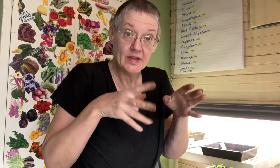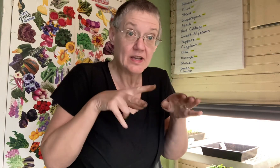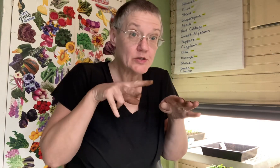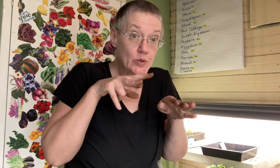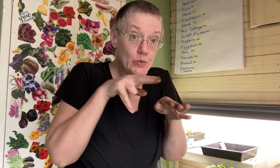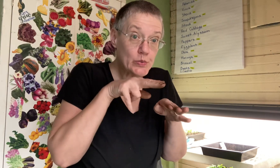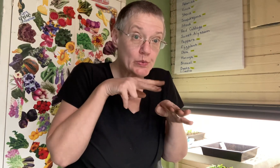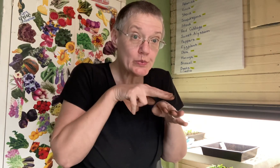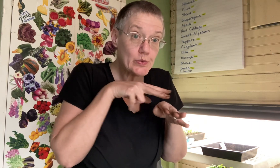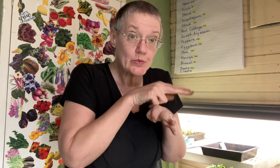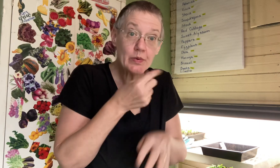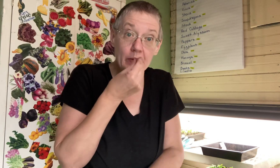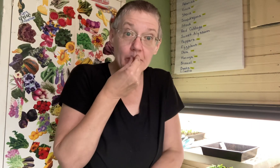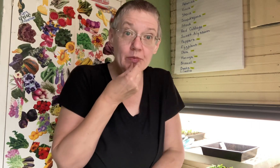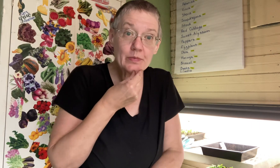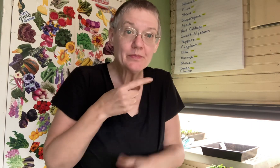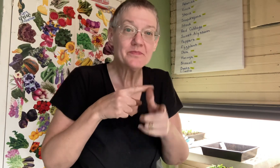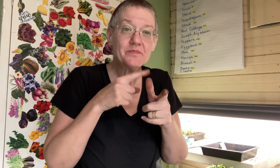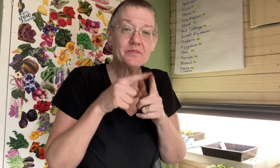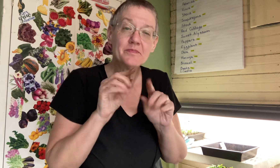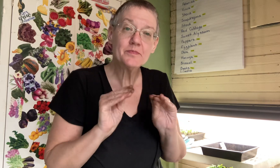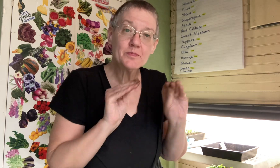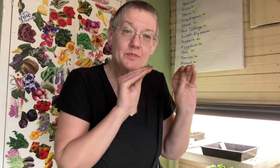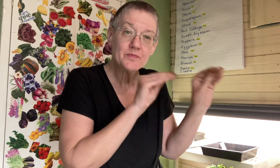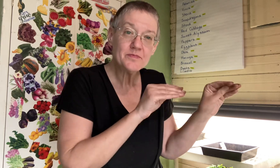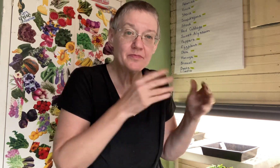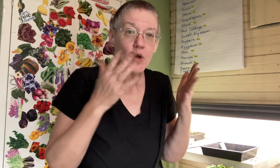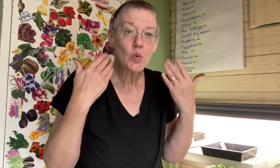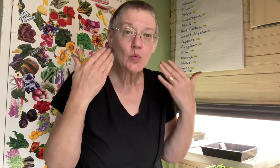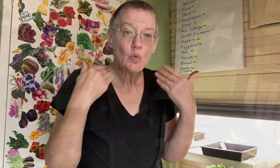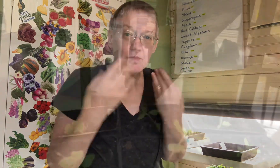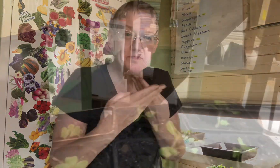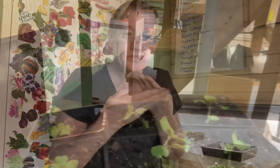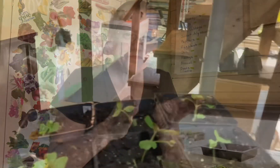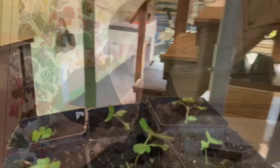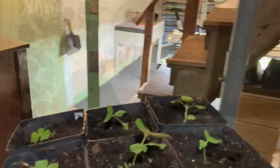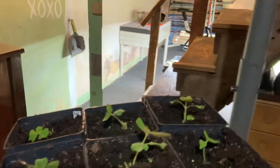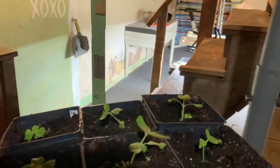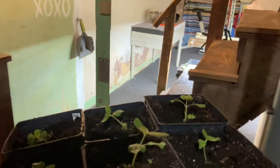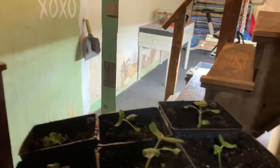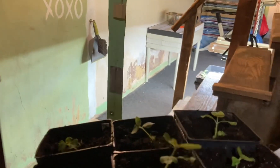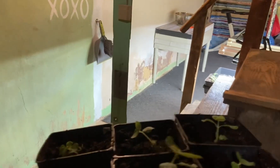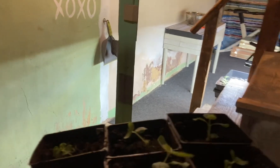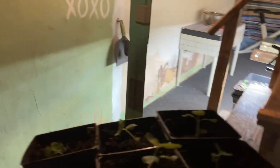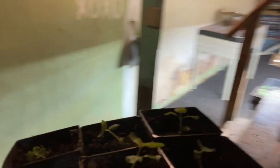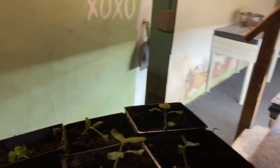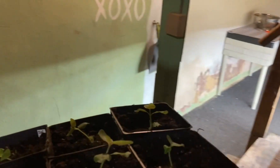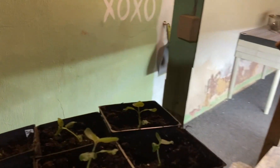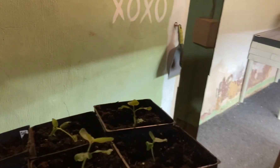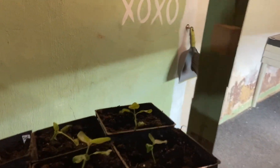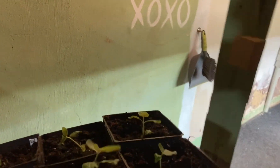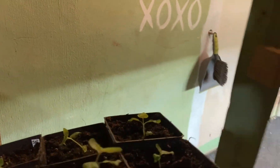Now let's finish thinning these and then move them to the cooler room.